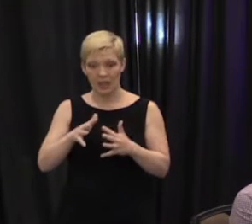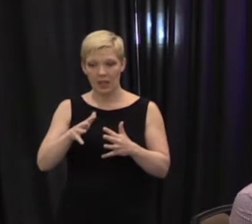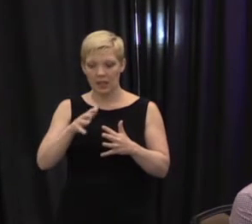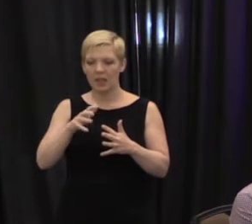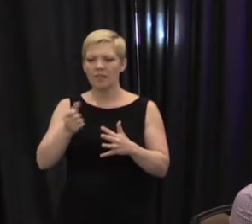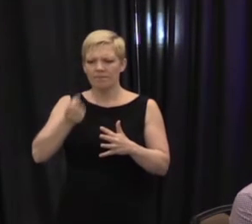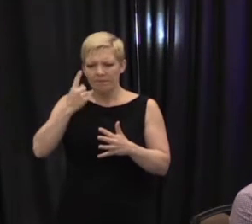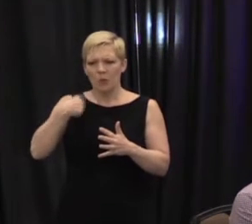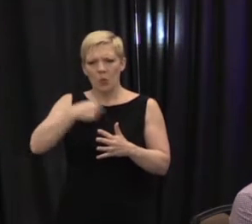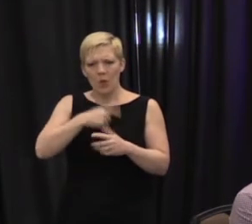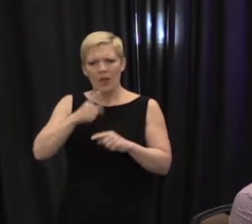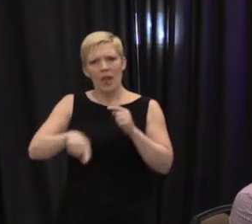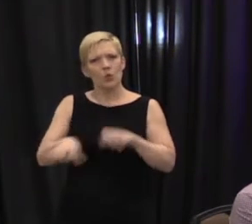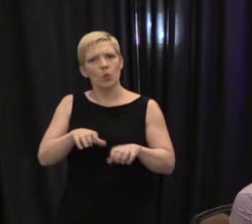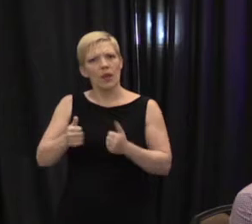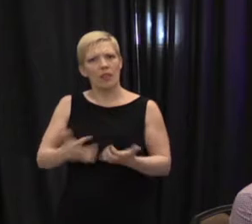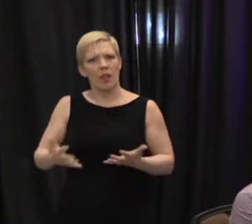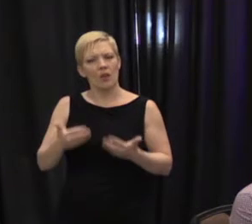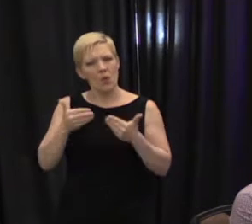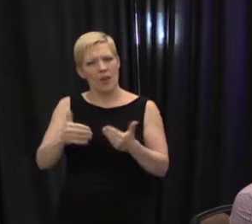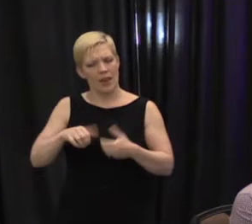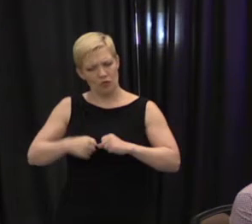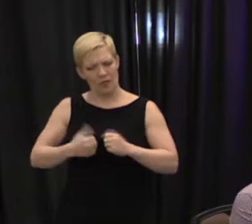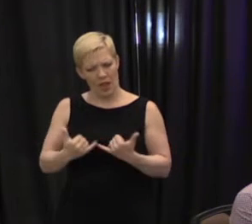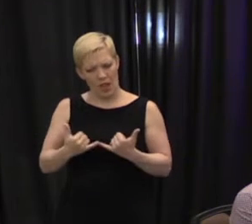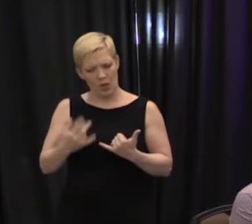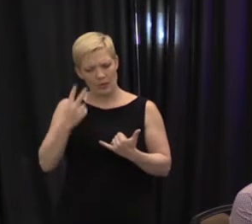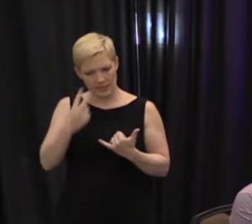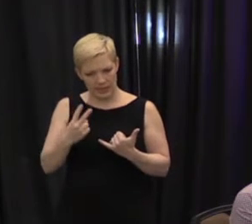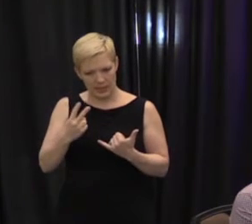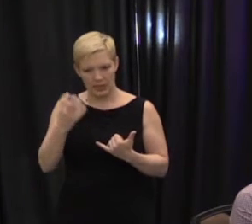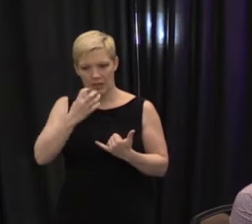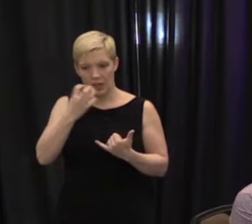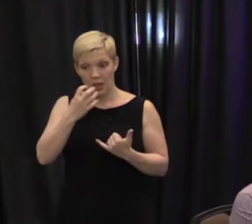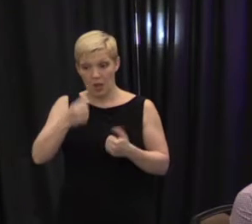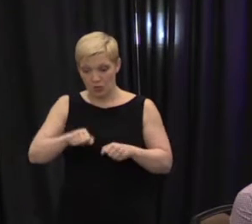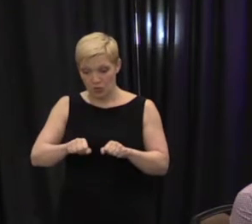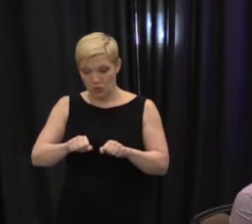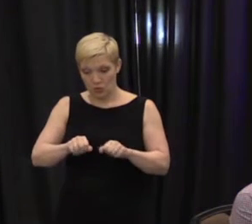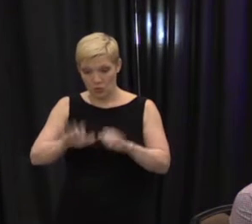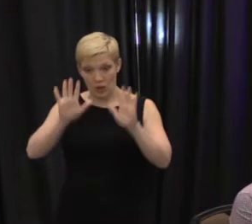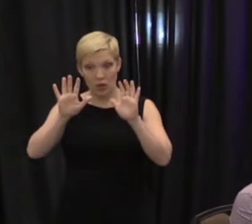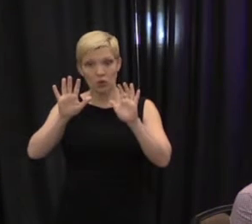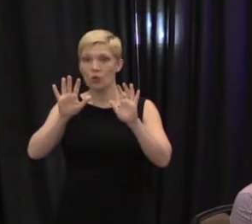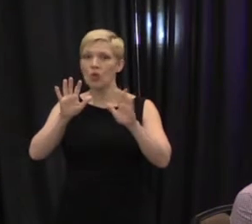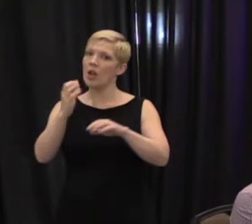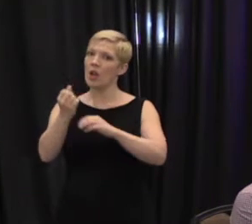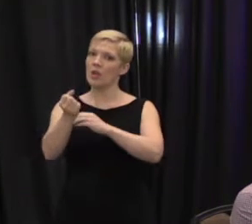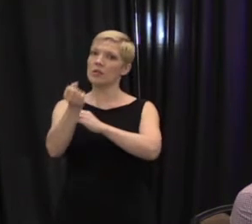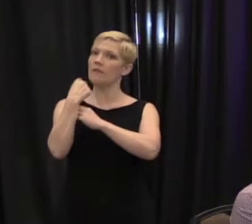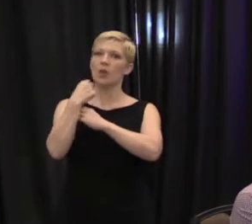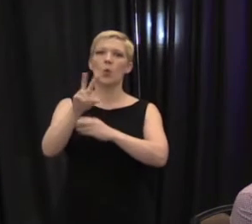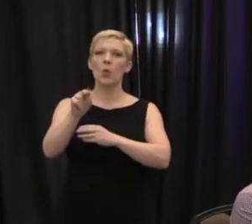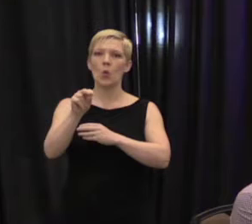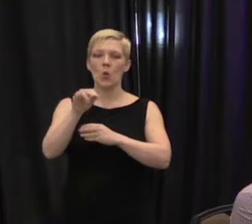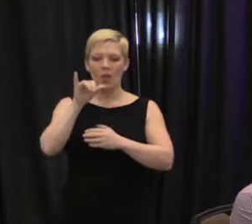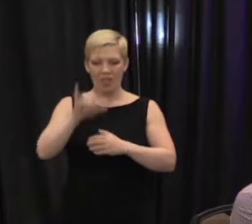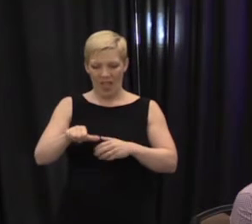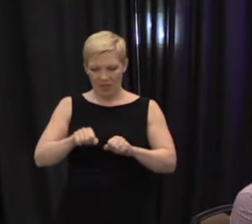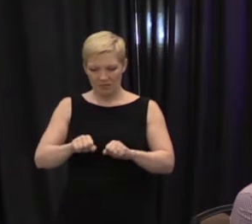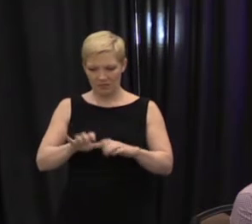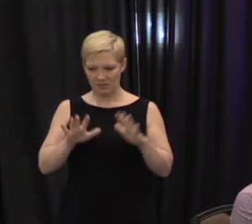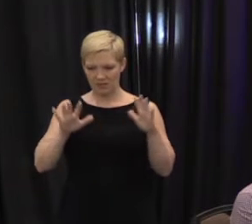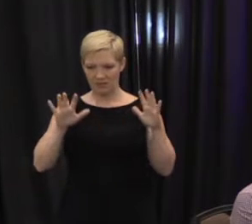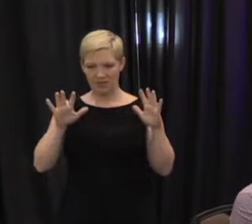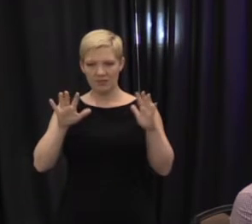And to know that surrender isn't about defeat. It's about transformation. I think probably the people